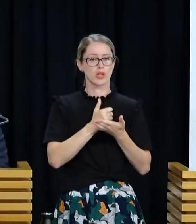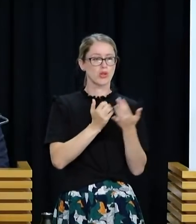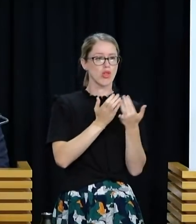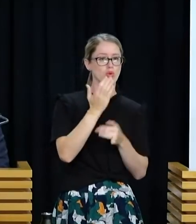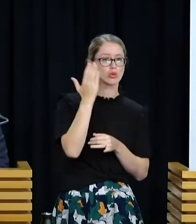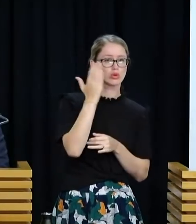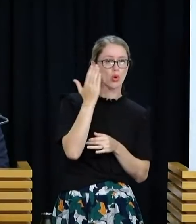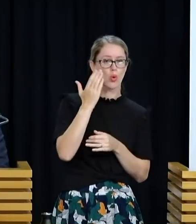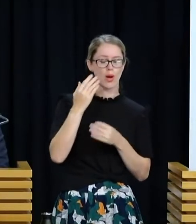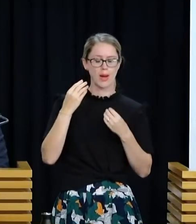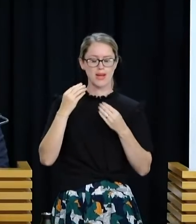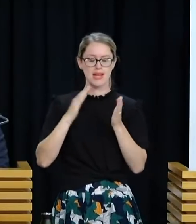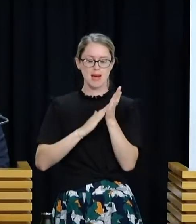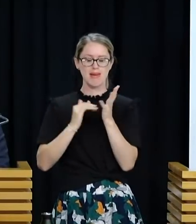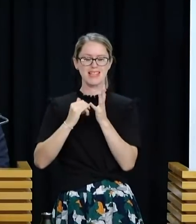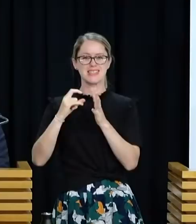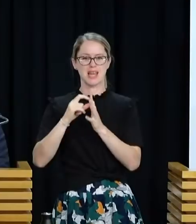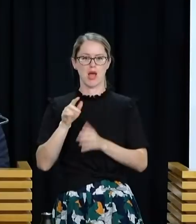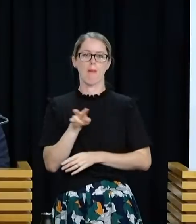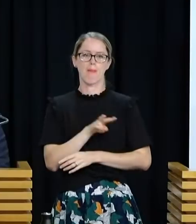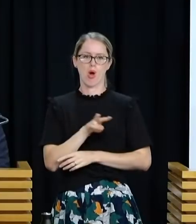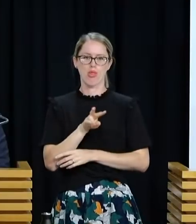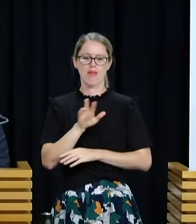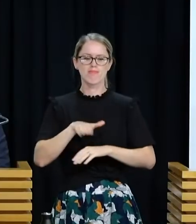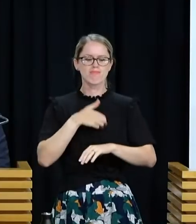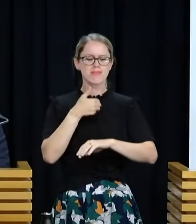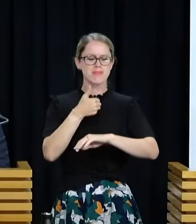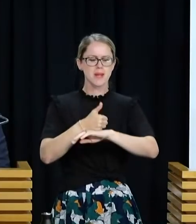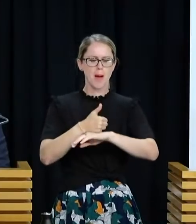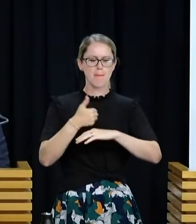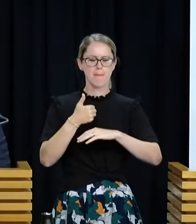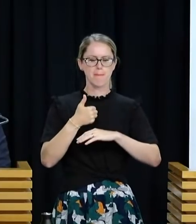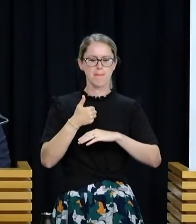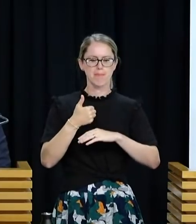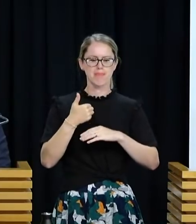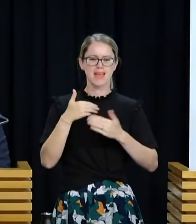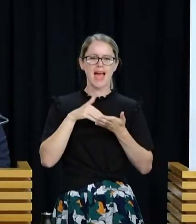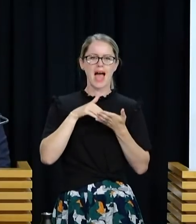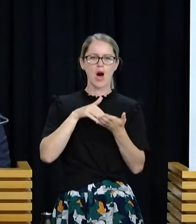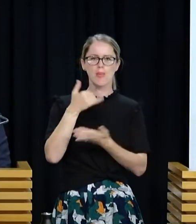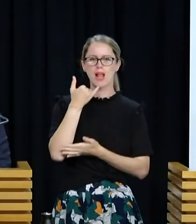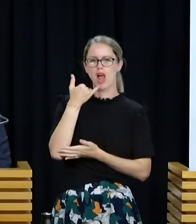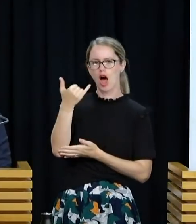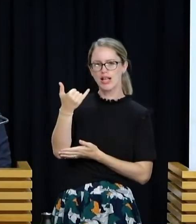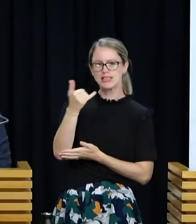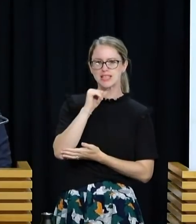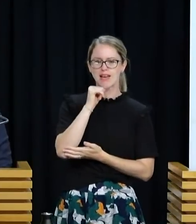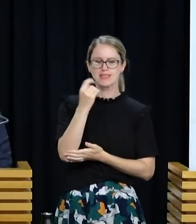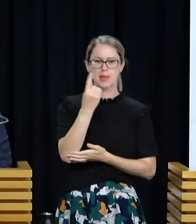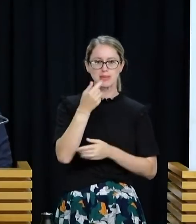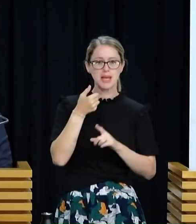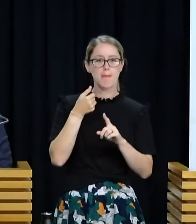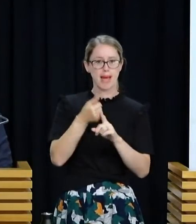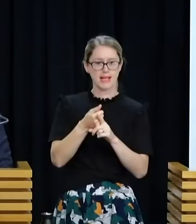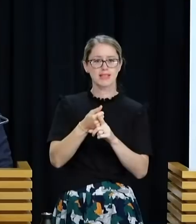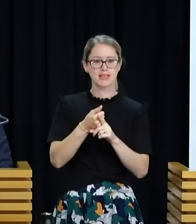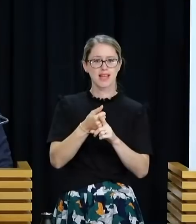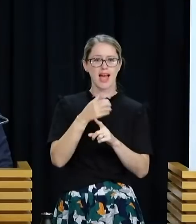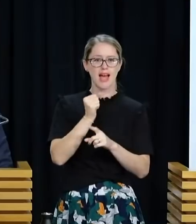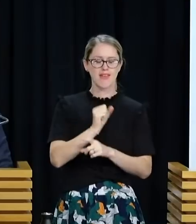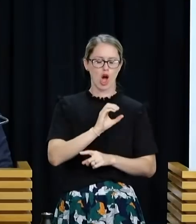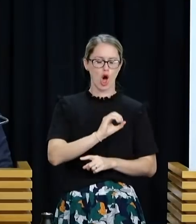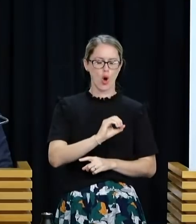and through the Ministry of Social Development. They have set up dedicated helplines for anyone who's affected by this. There's a